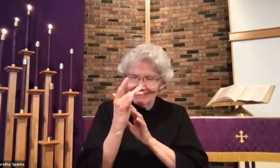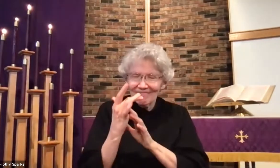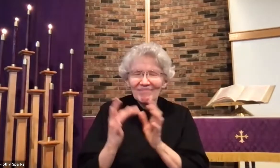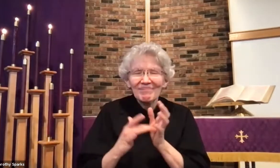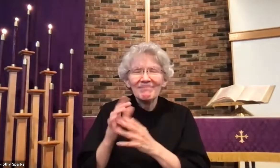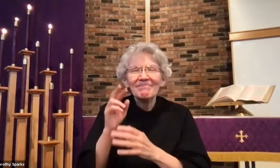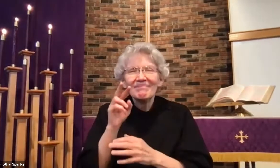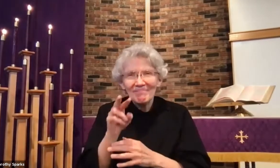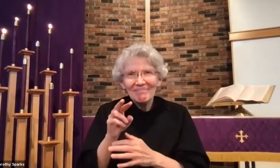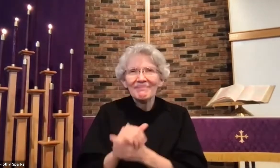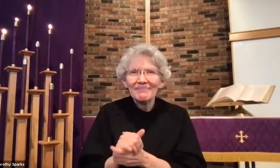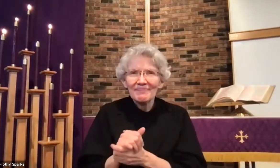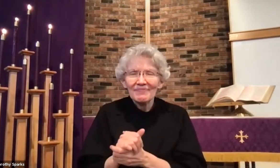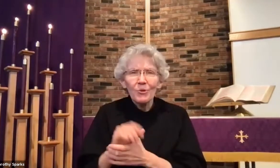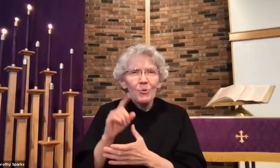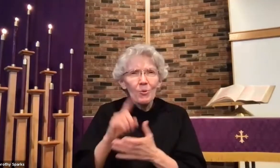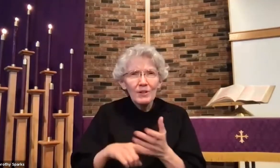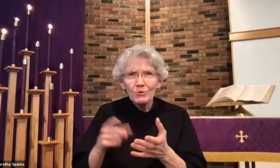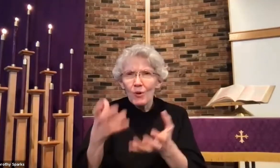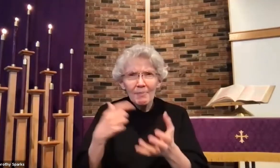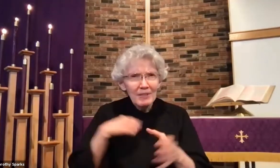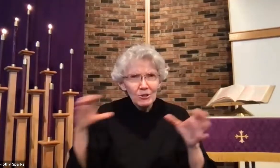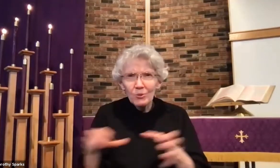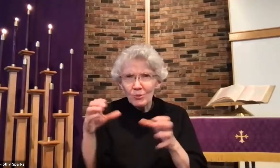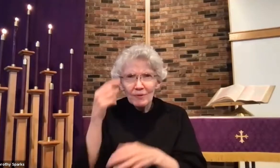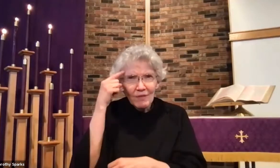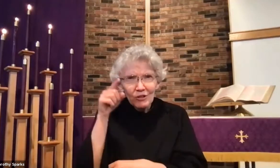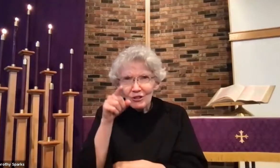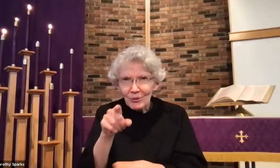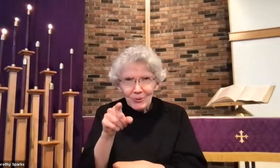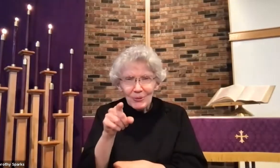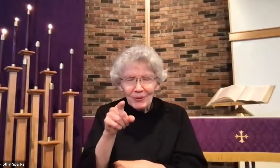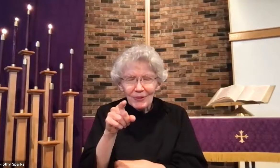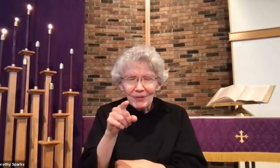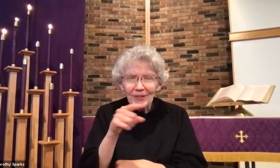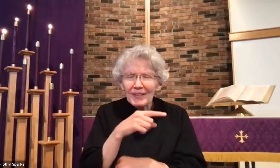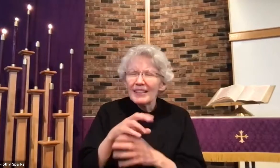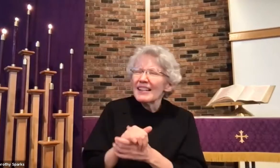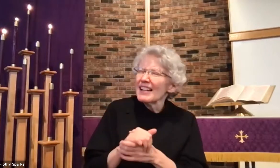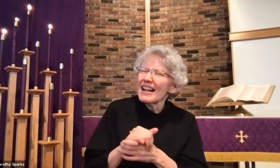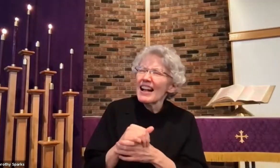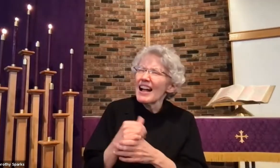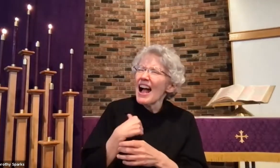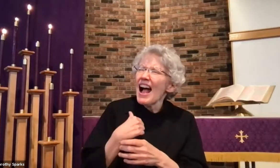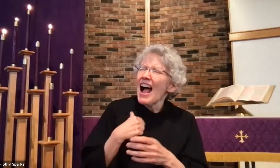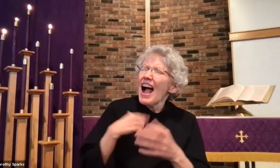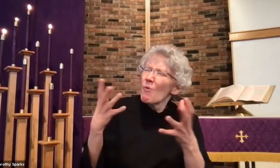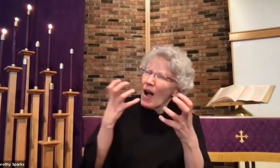When he came close, Jesus asked him, "What do you want for me to do for you?"